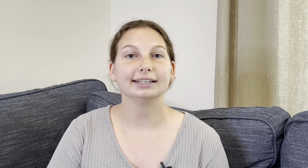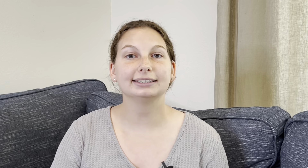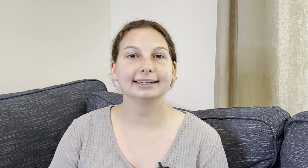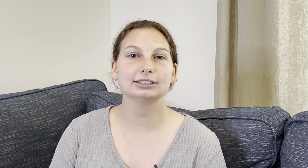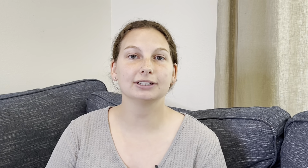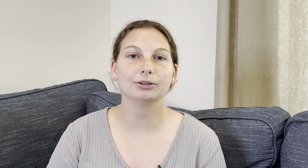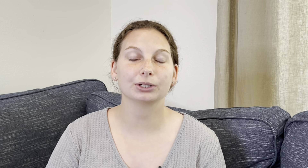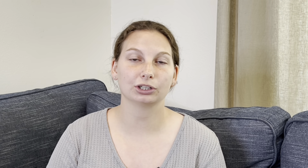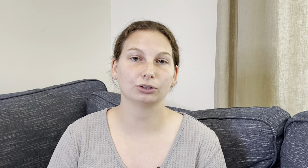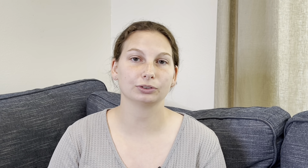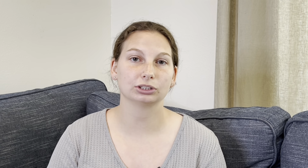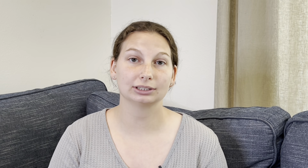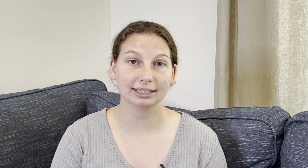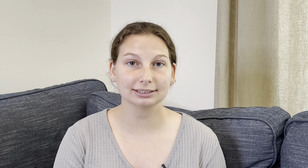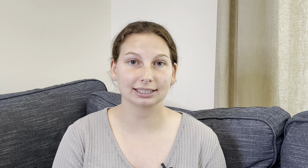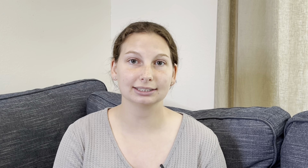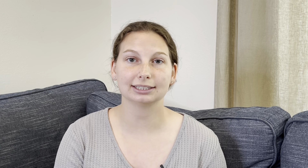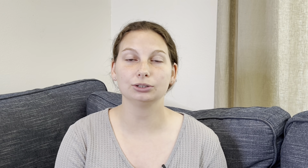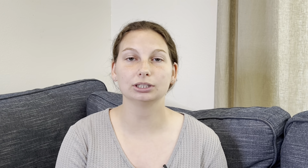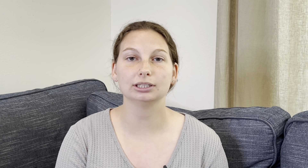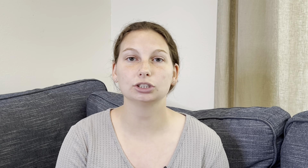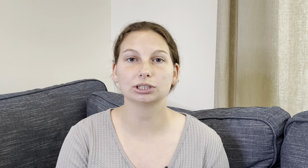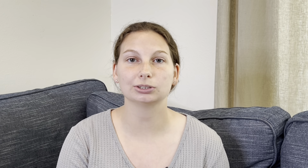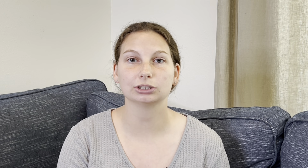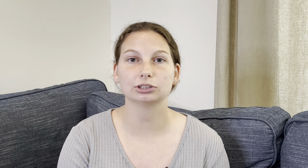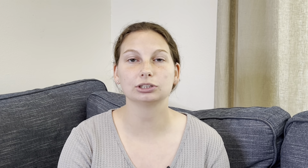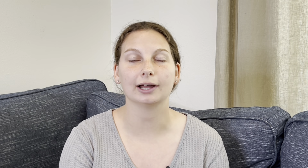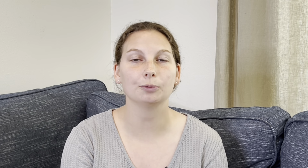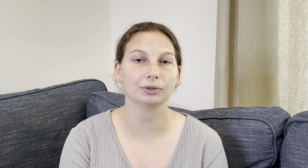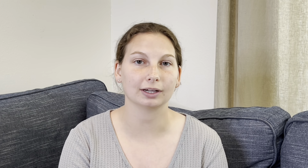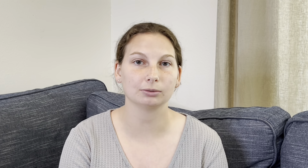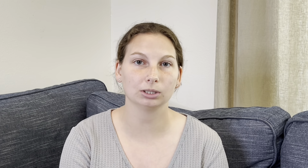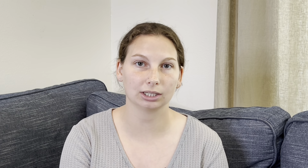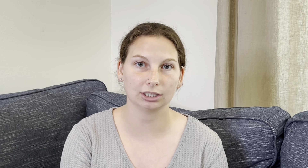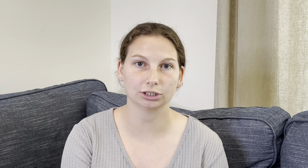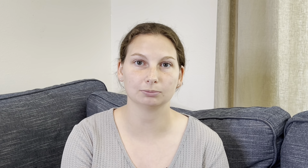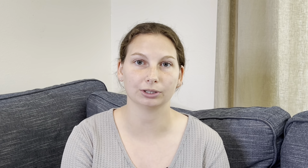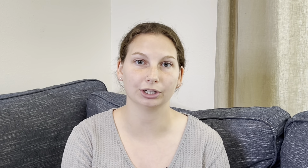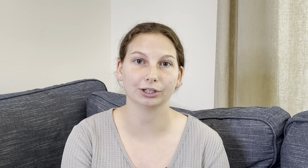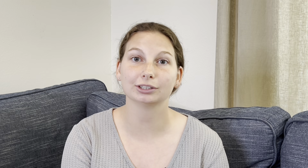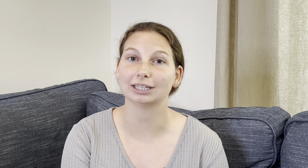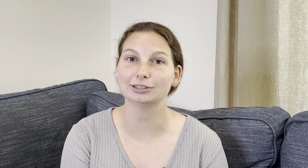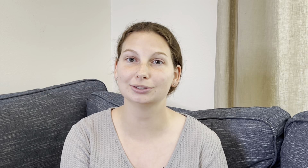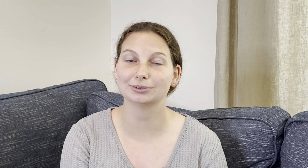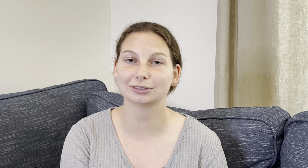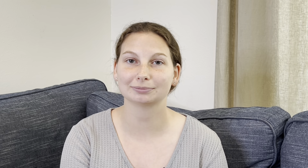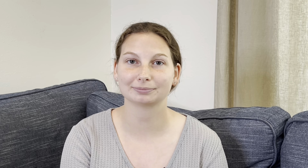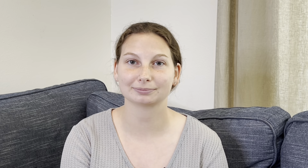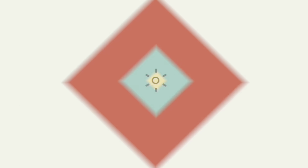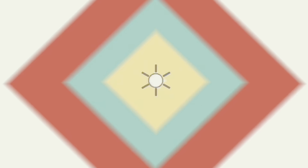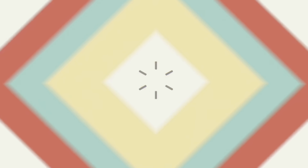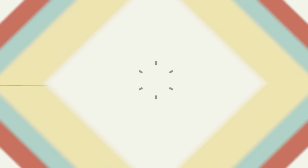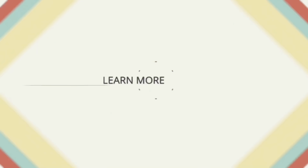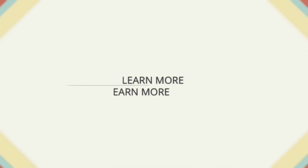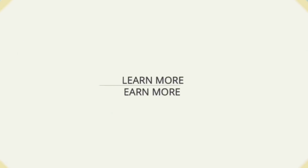In today's video, we're going to go over 10 signs that you can teach children to help with that communication barrier. Stay tuned.